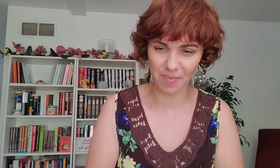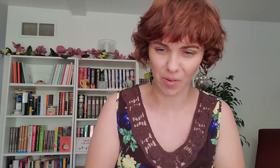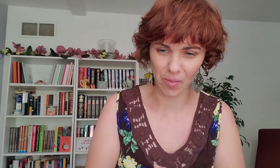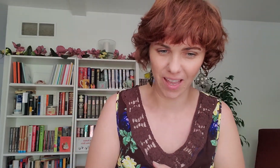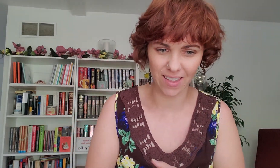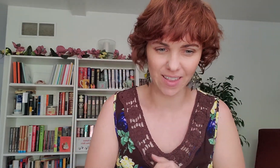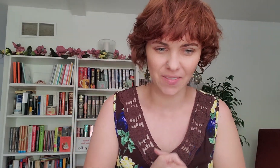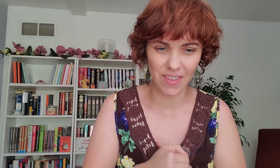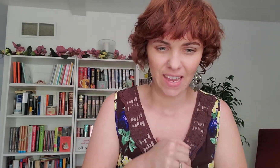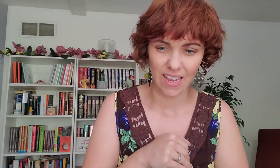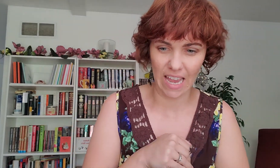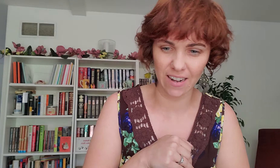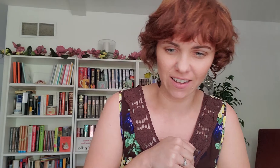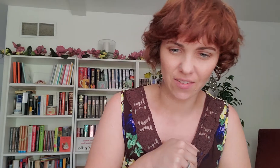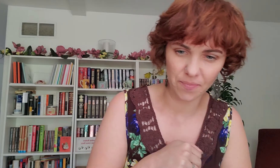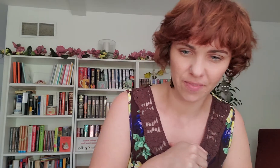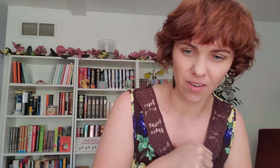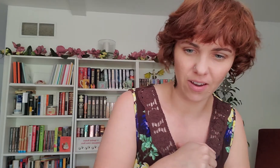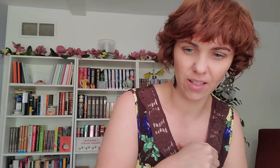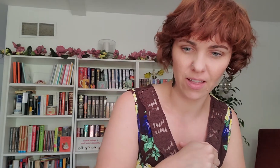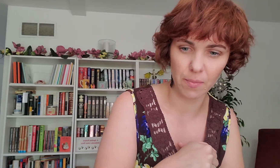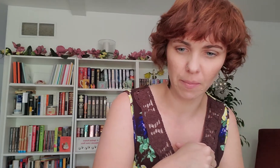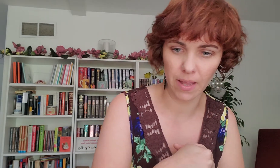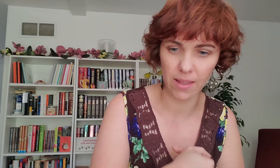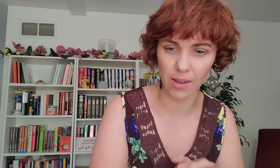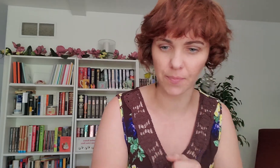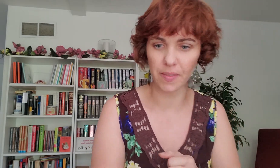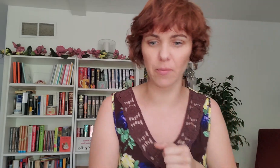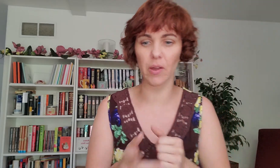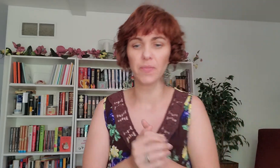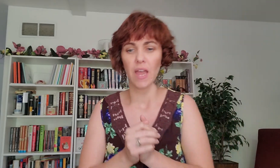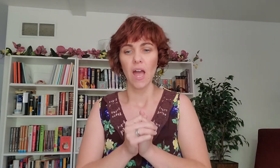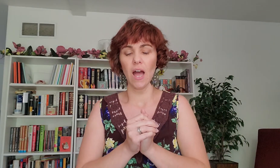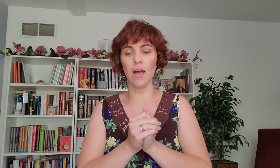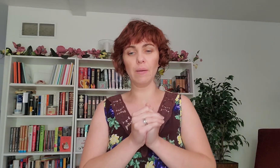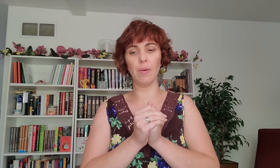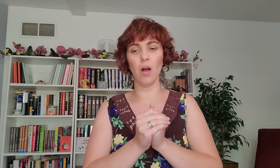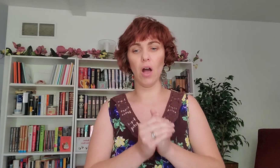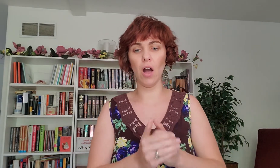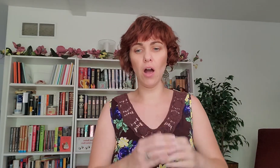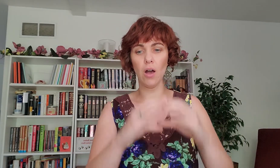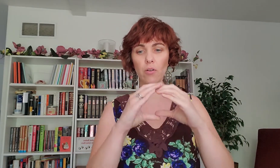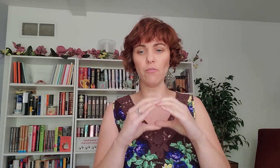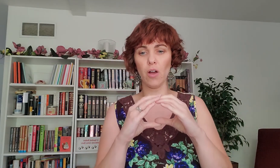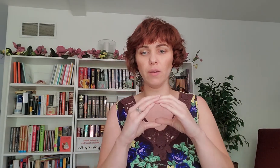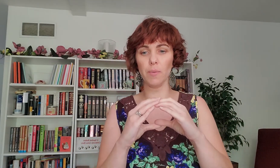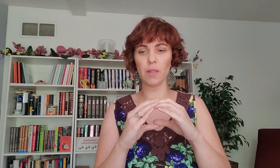So that's Canada. Sorry, I lost my place here. There we go. Otto von